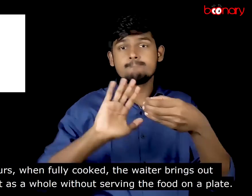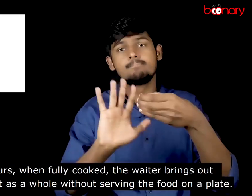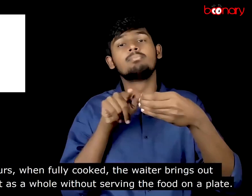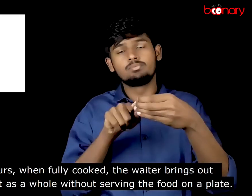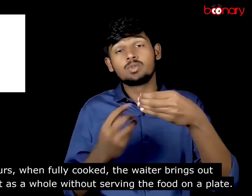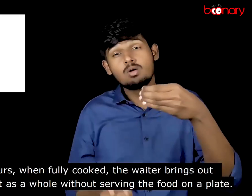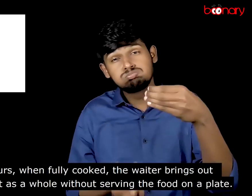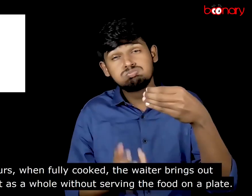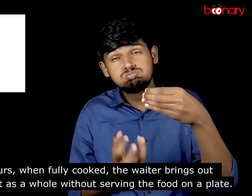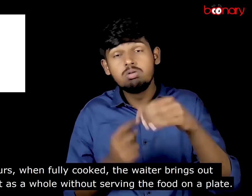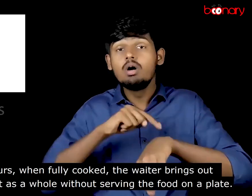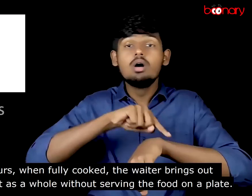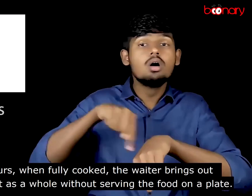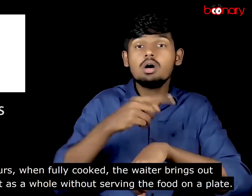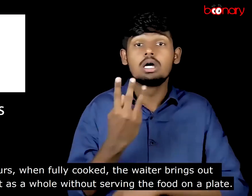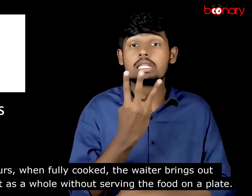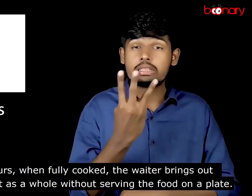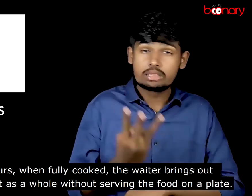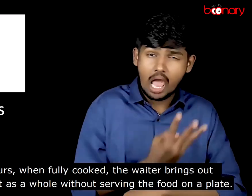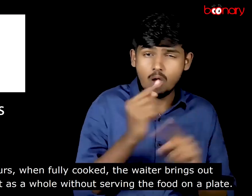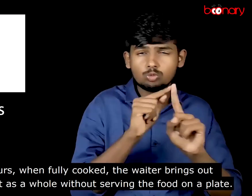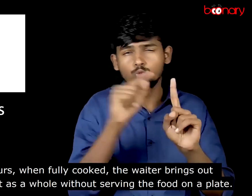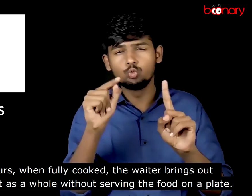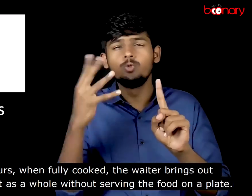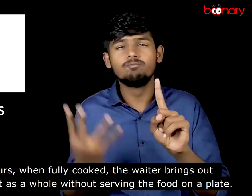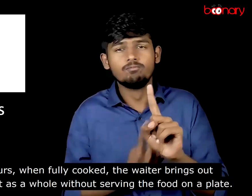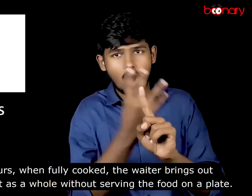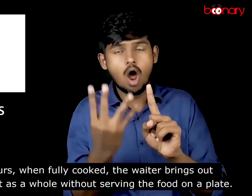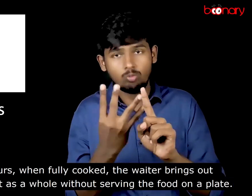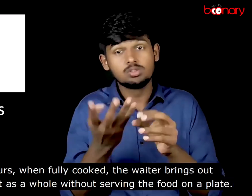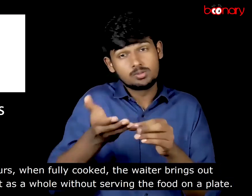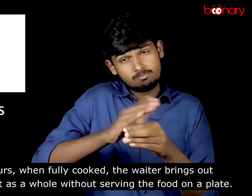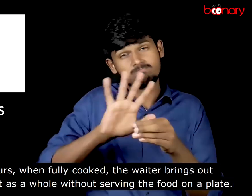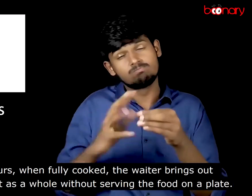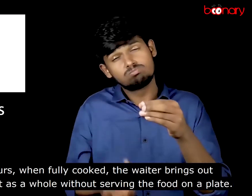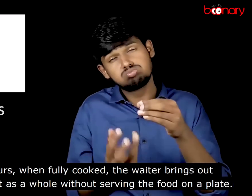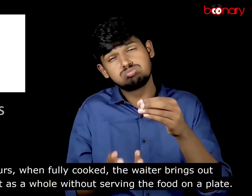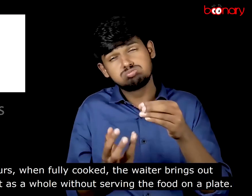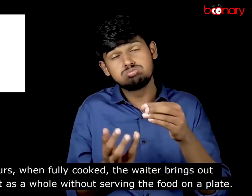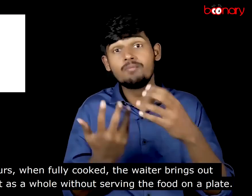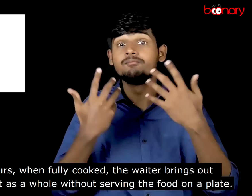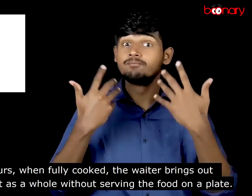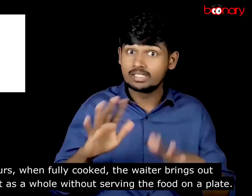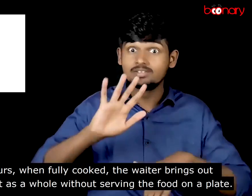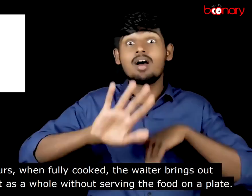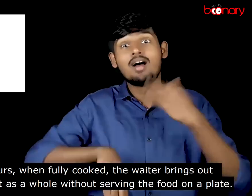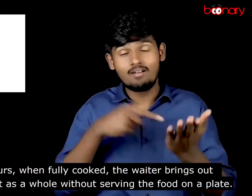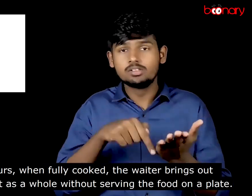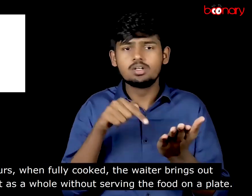After 3 to 4 hours, when fully cooked, the waiter